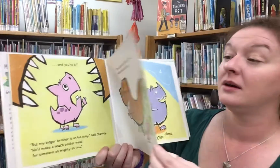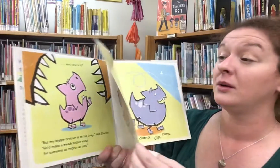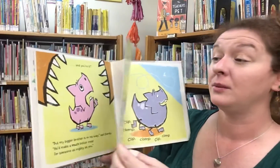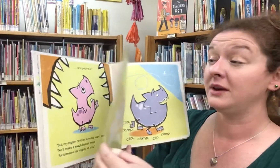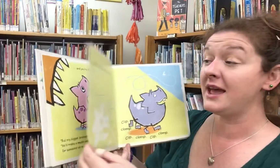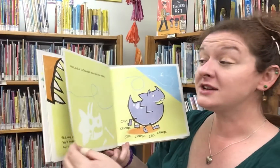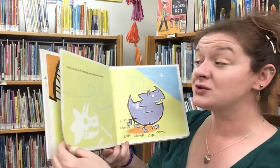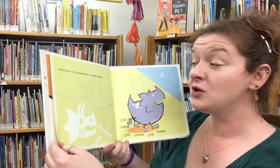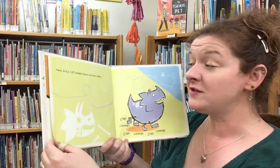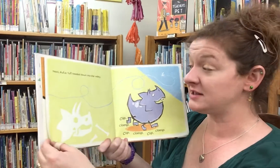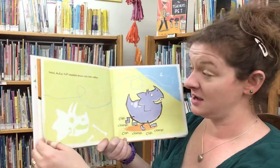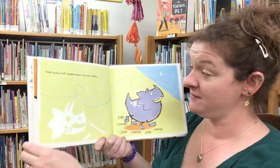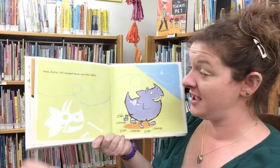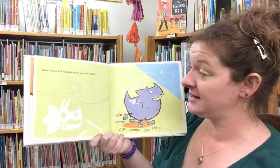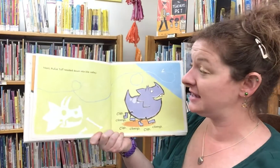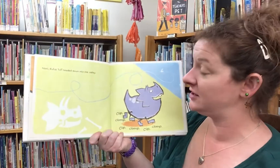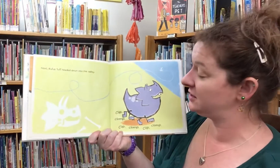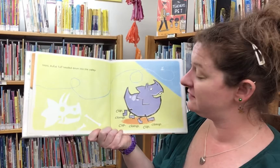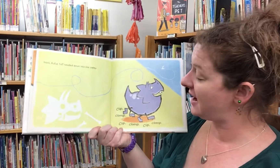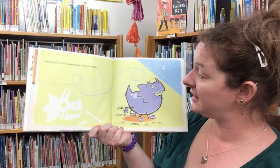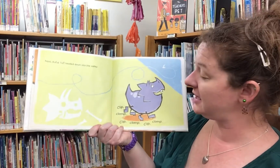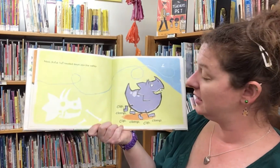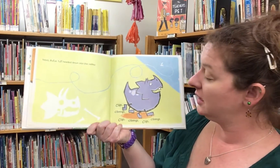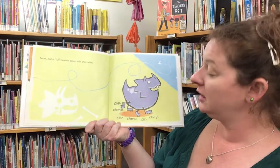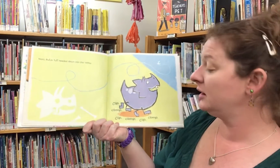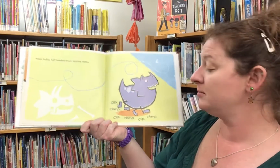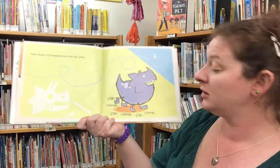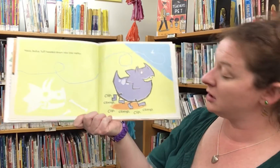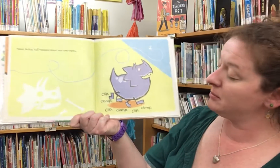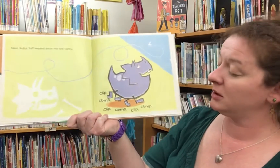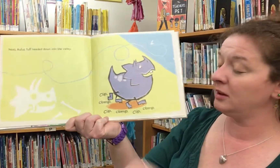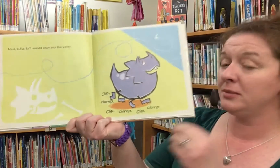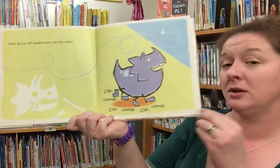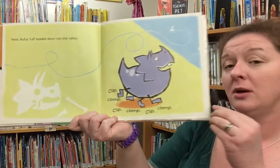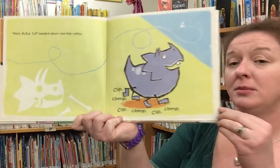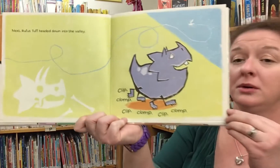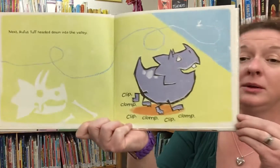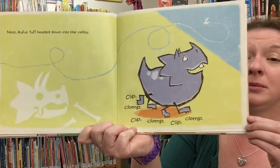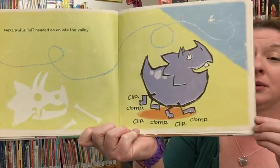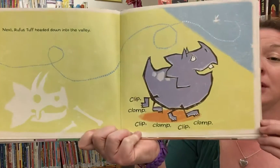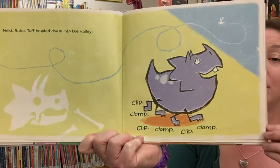Well, next, Rufus Tough headed down into the valley. Clump, clump, clump, clump, clump, clump.